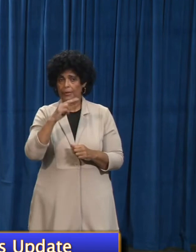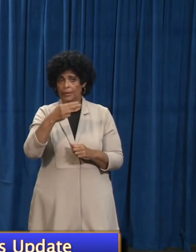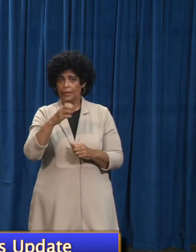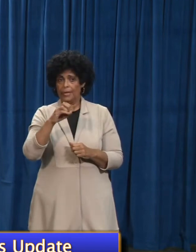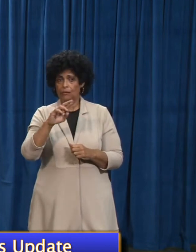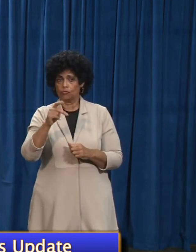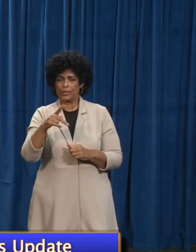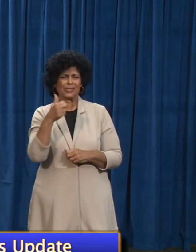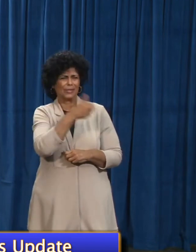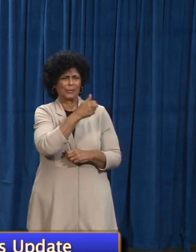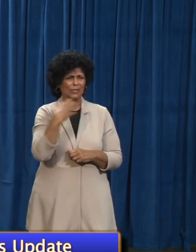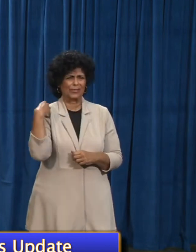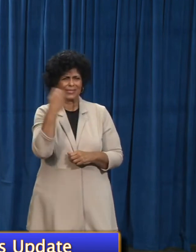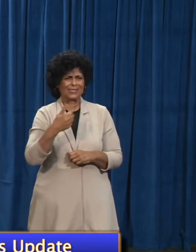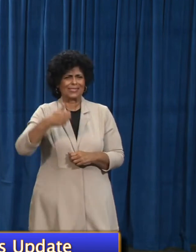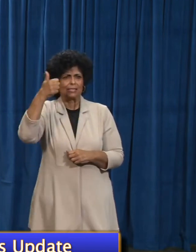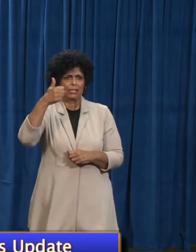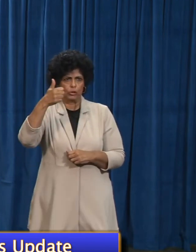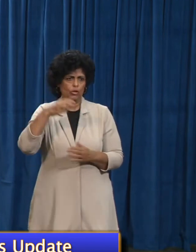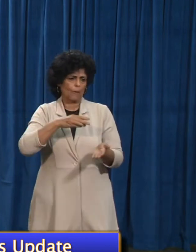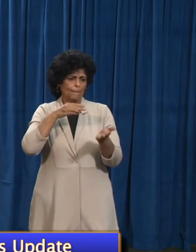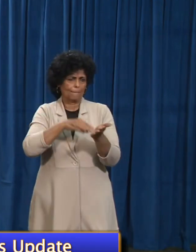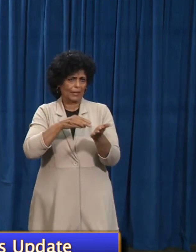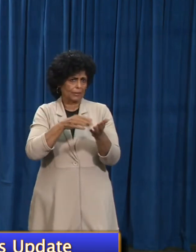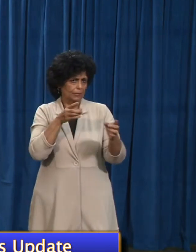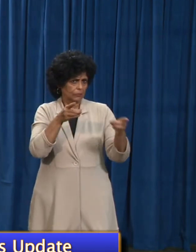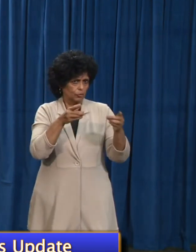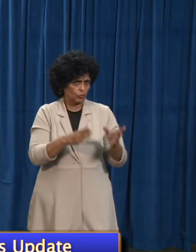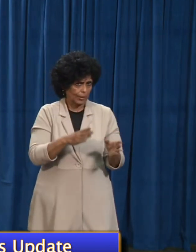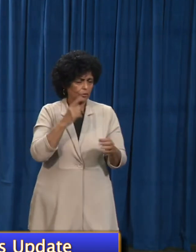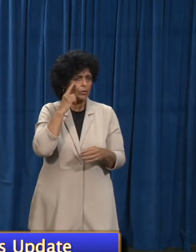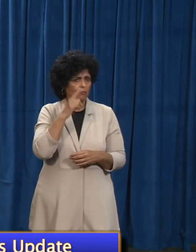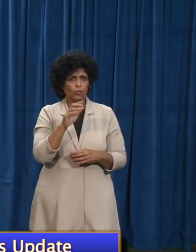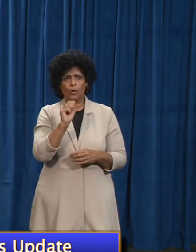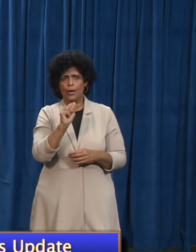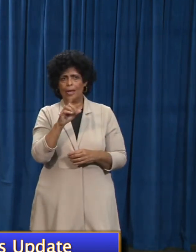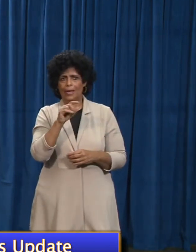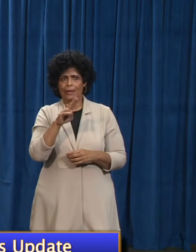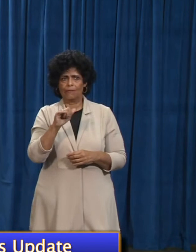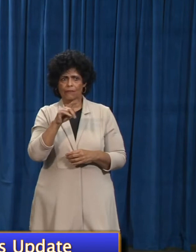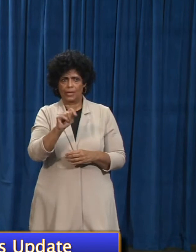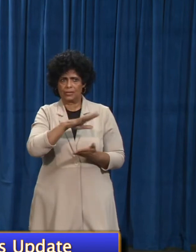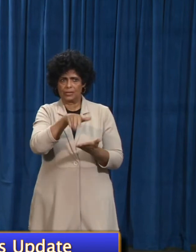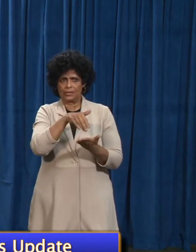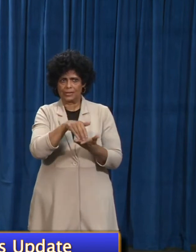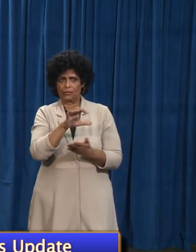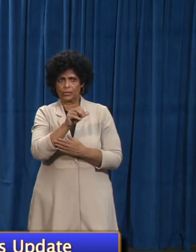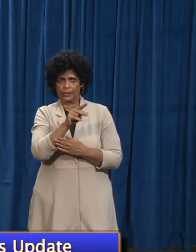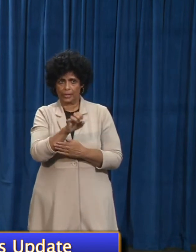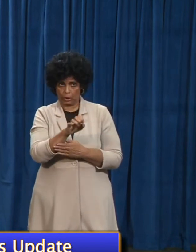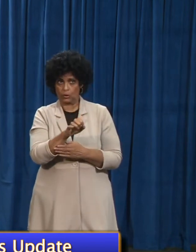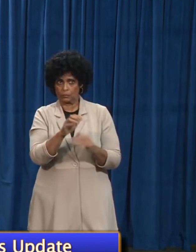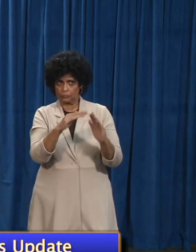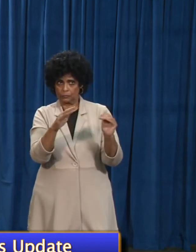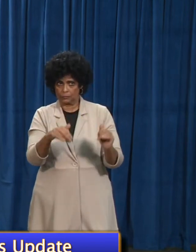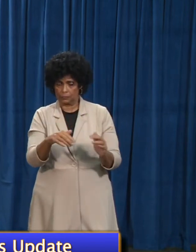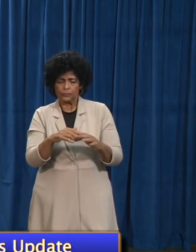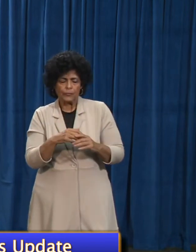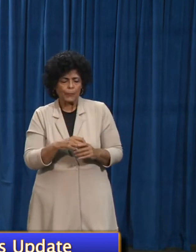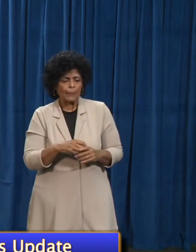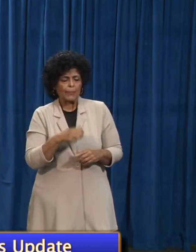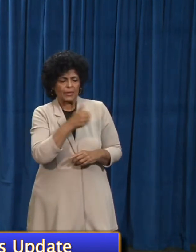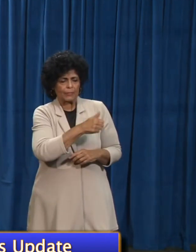Medical Director for Advent Health for the Central Cares. He says, quote, "We are seeing record